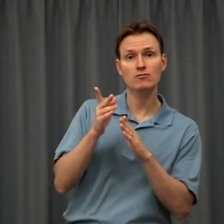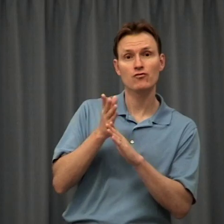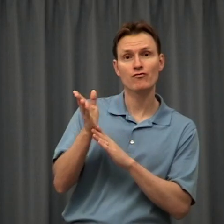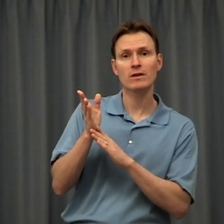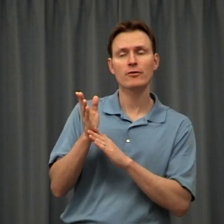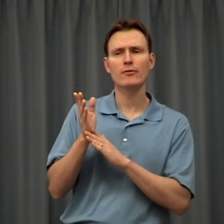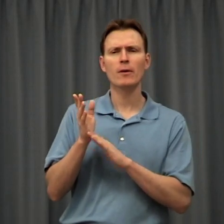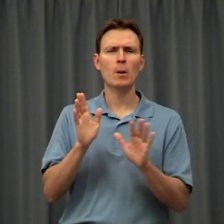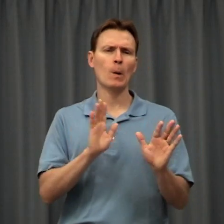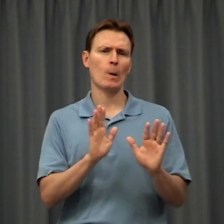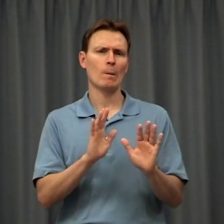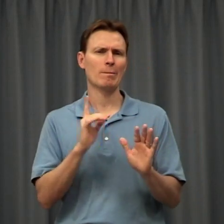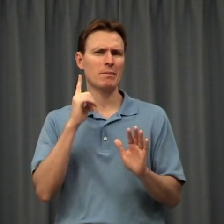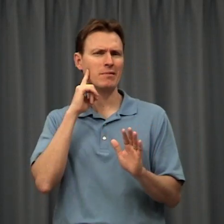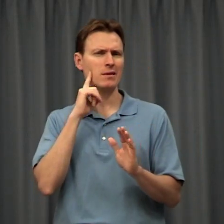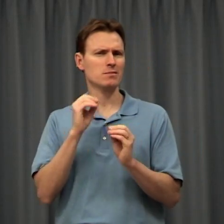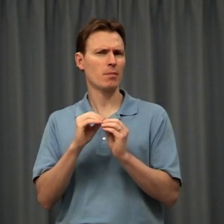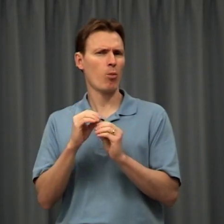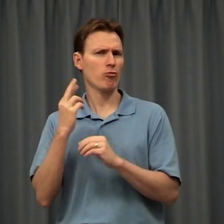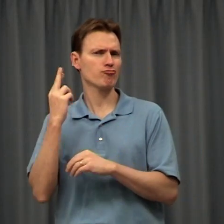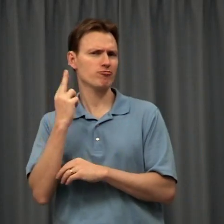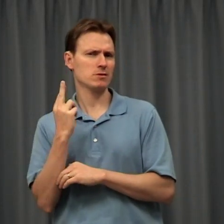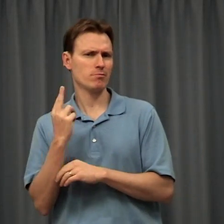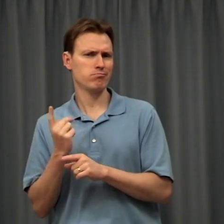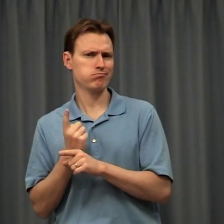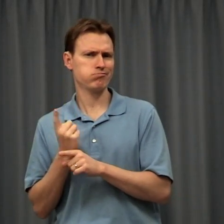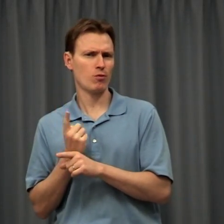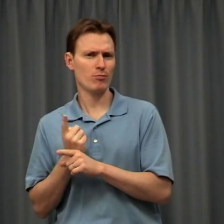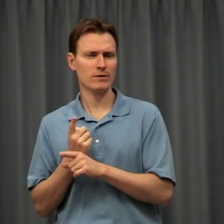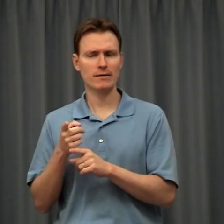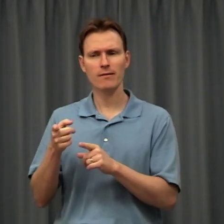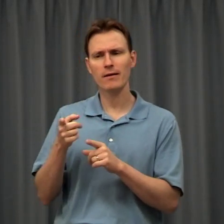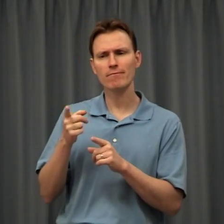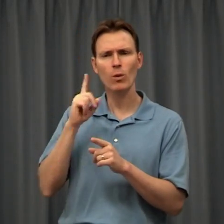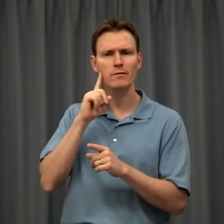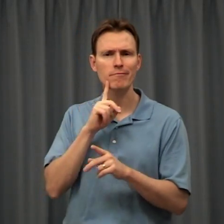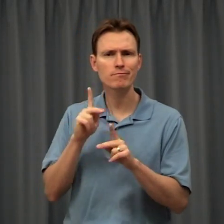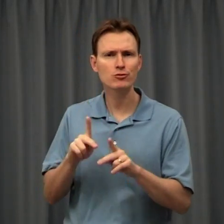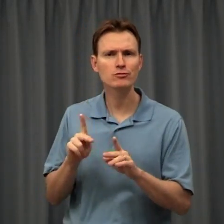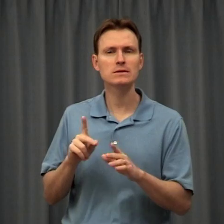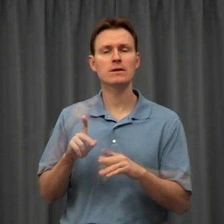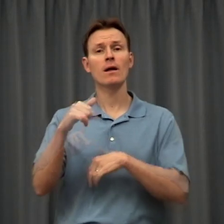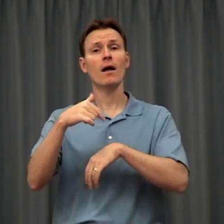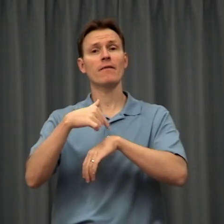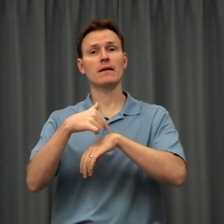path, they would say, pick something more reasonable, something more appropriate for a deaf person.